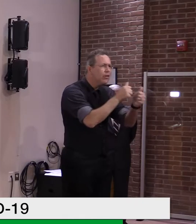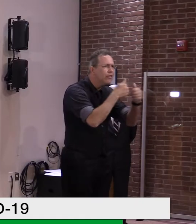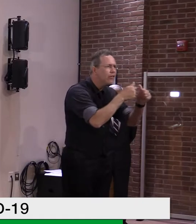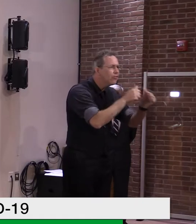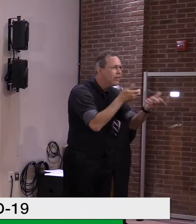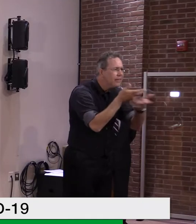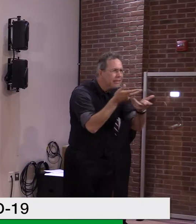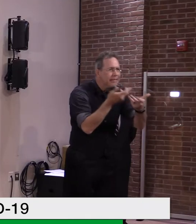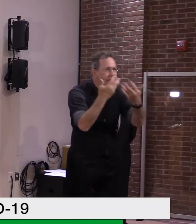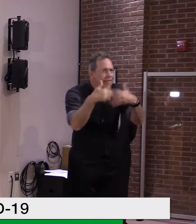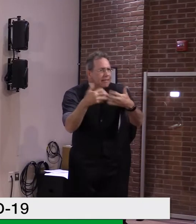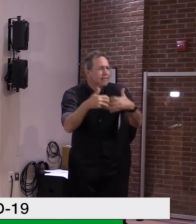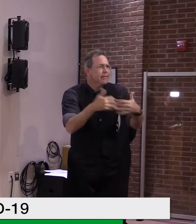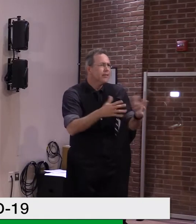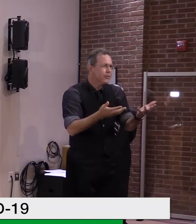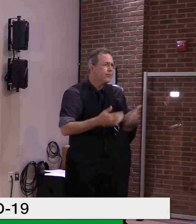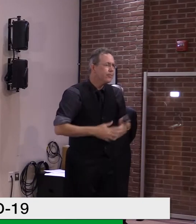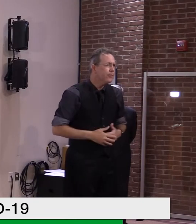Okay, thank you very much.